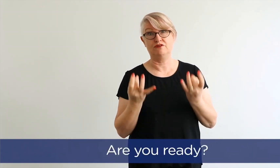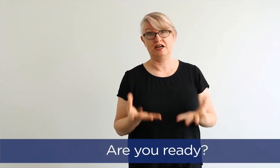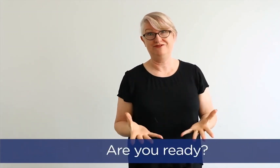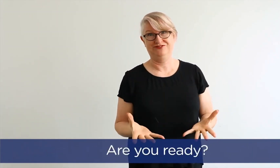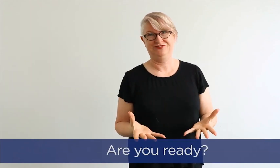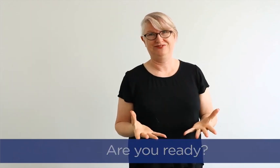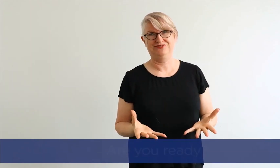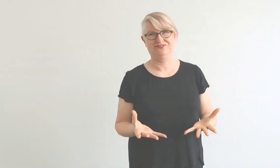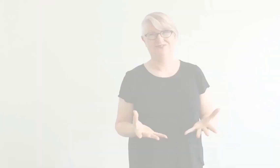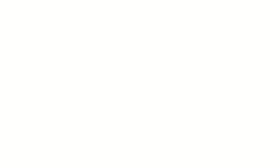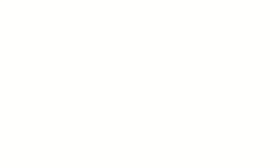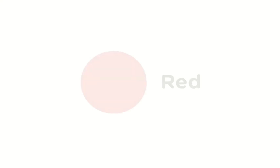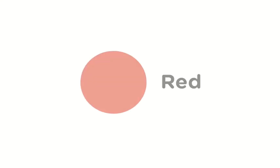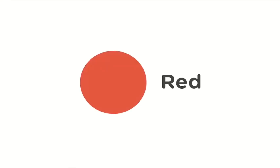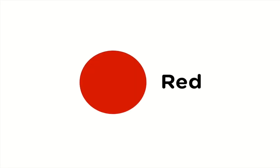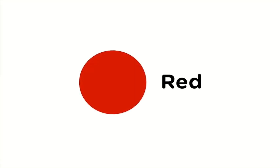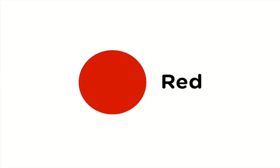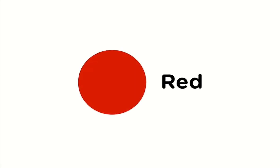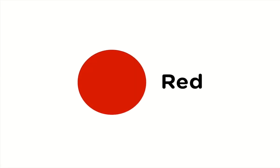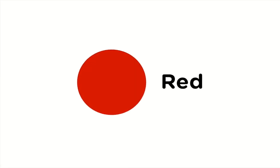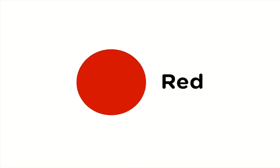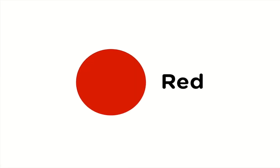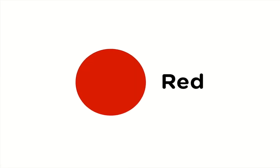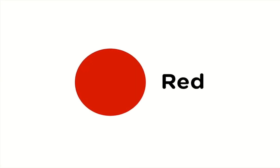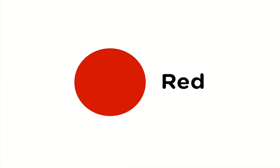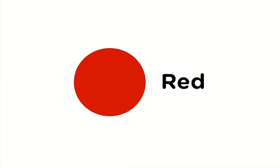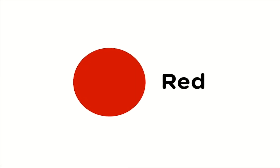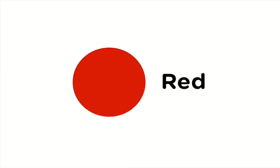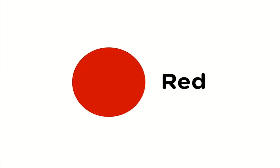ready? The first sign is red.